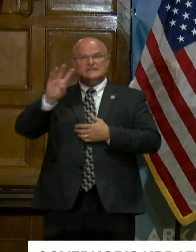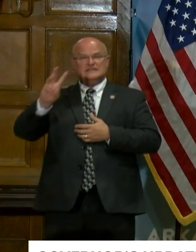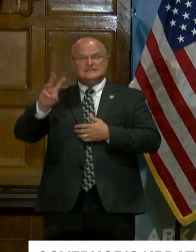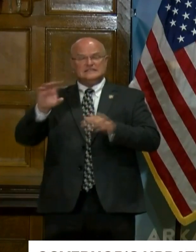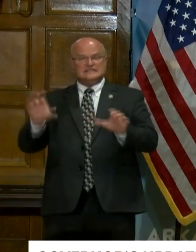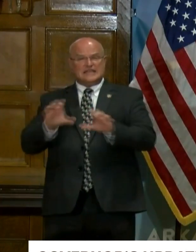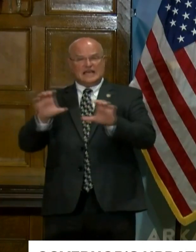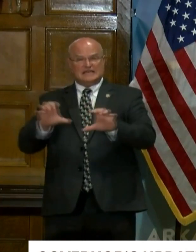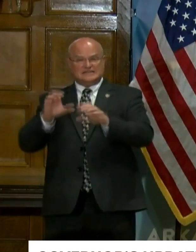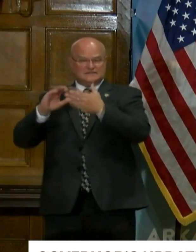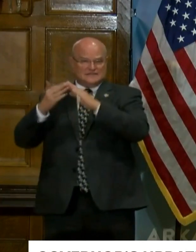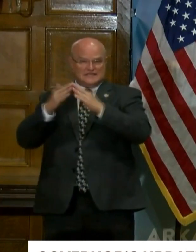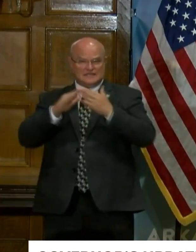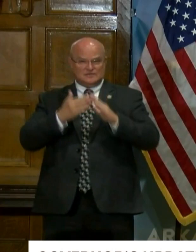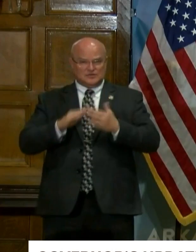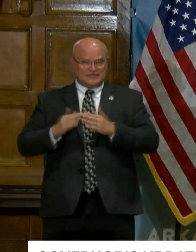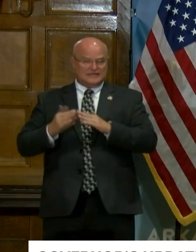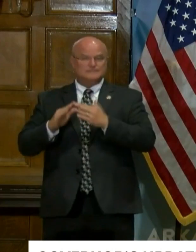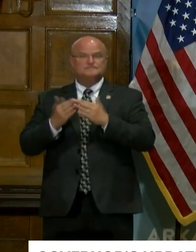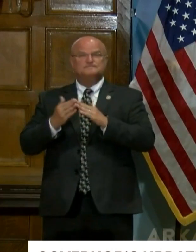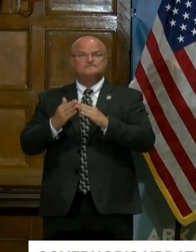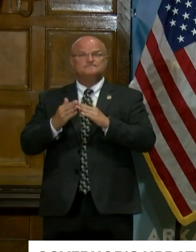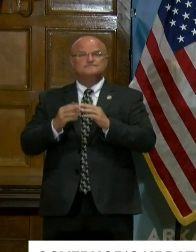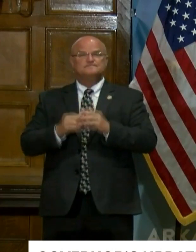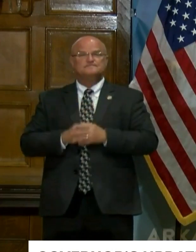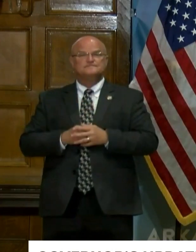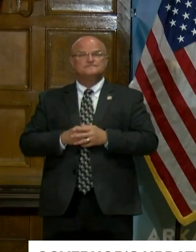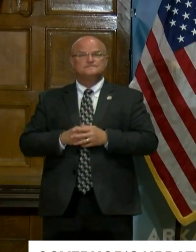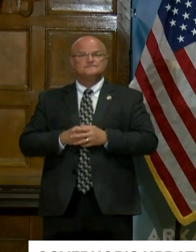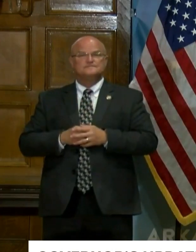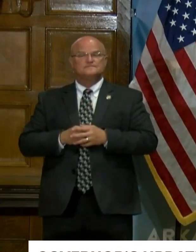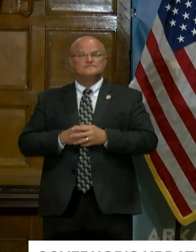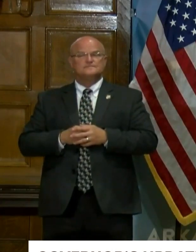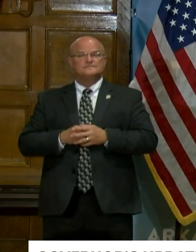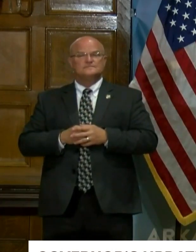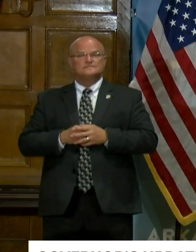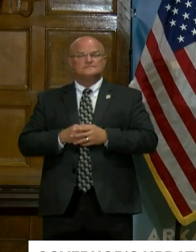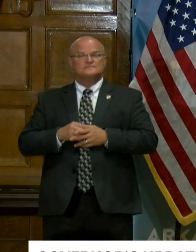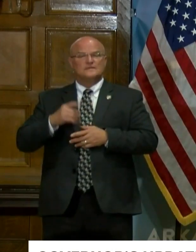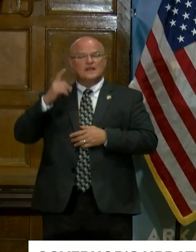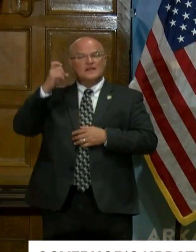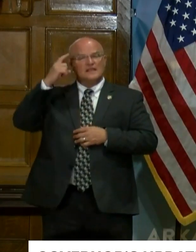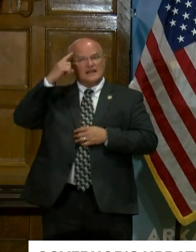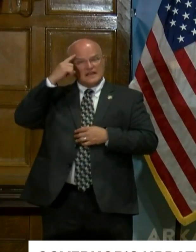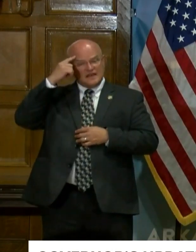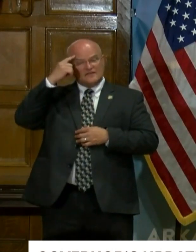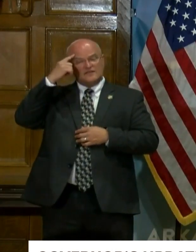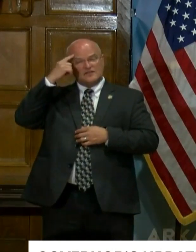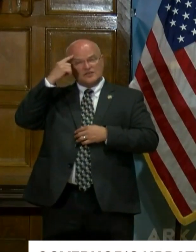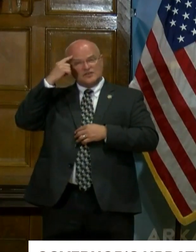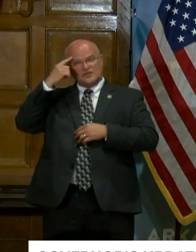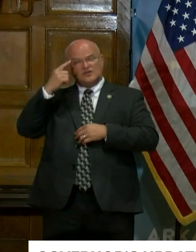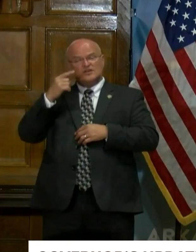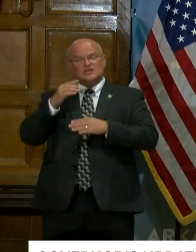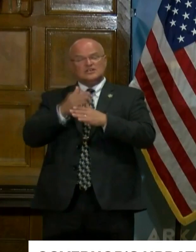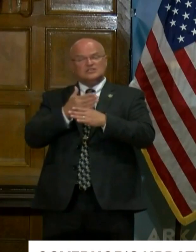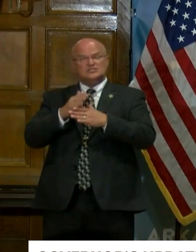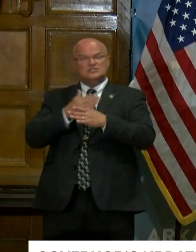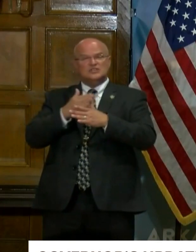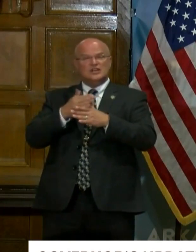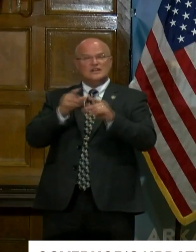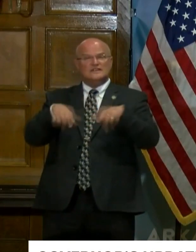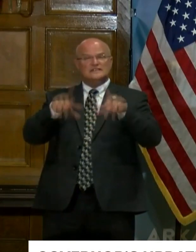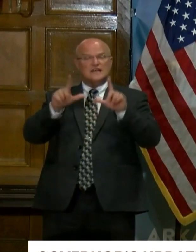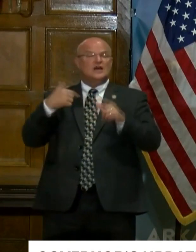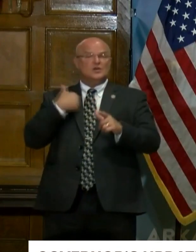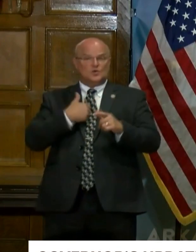5,176 are active cases in the community. As the Governor showed with the slide, we